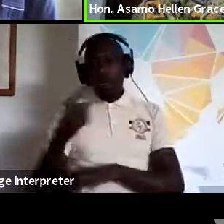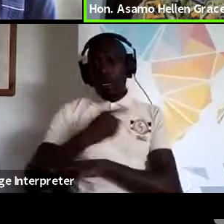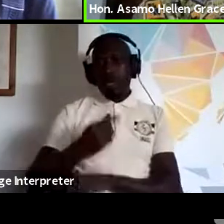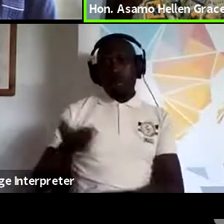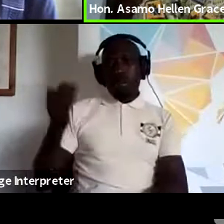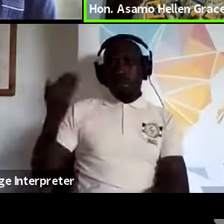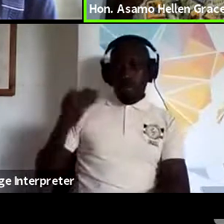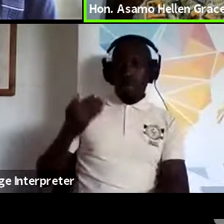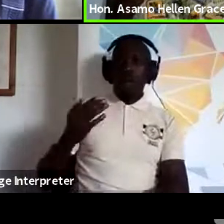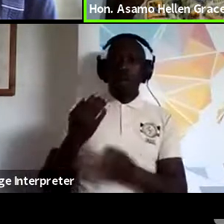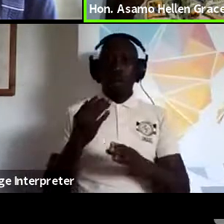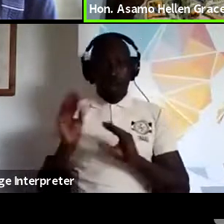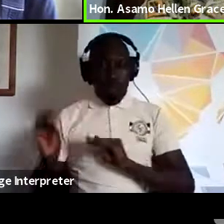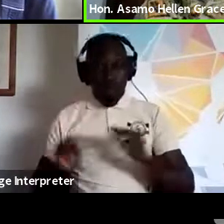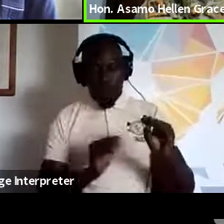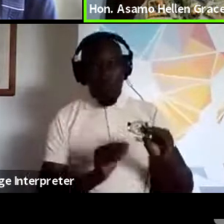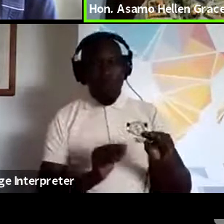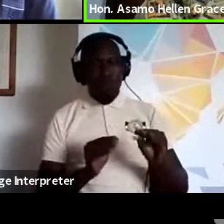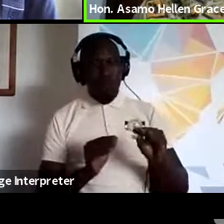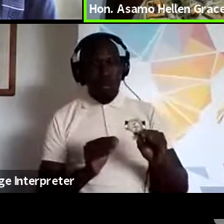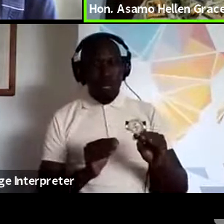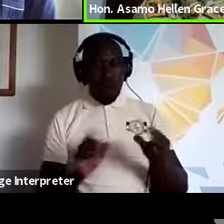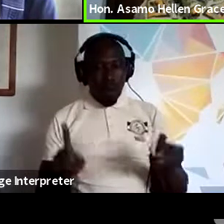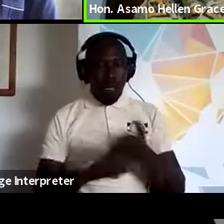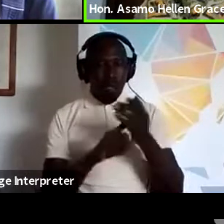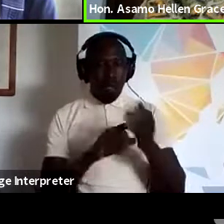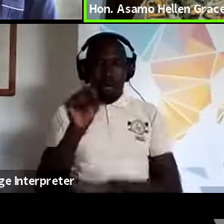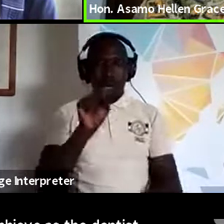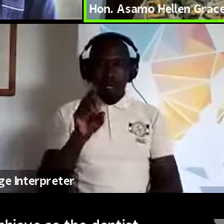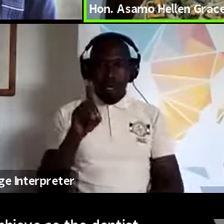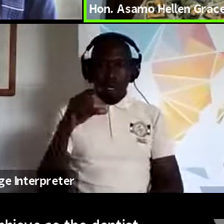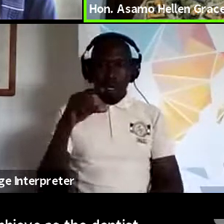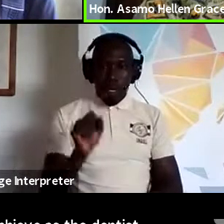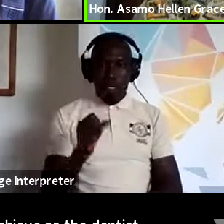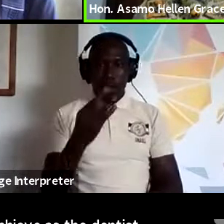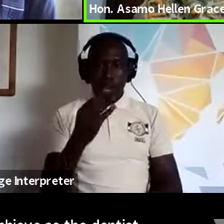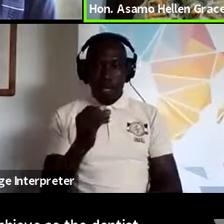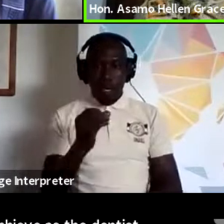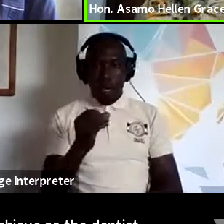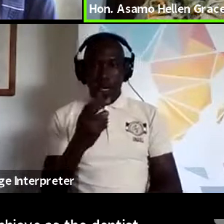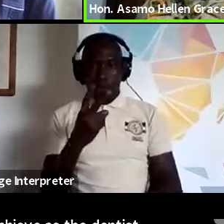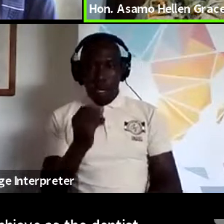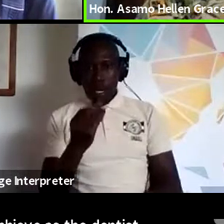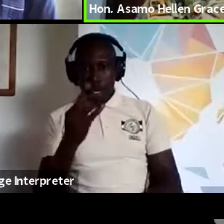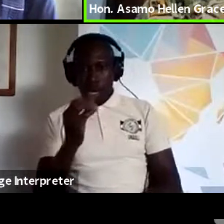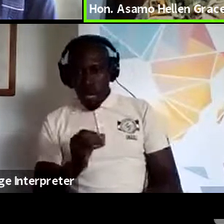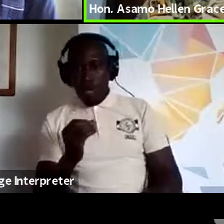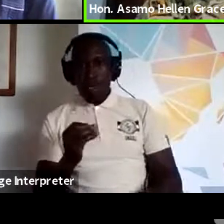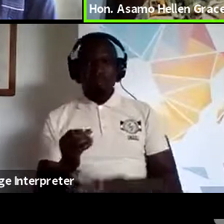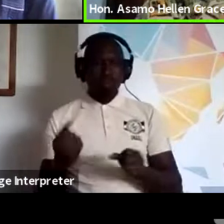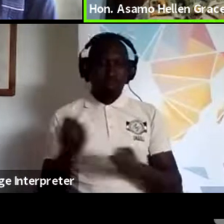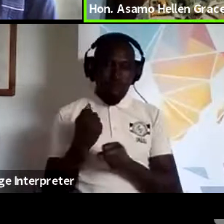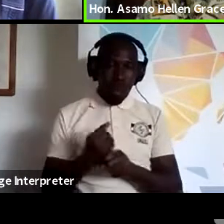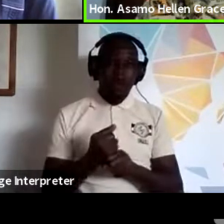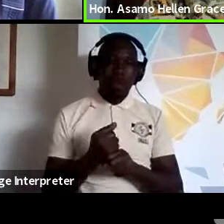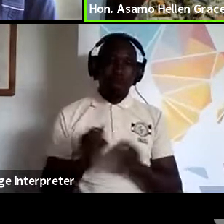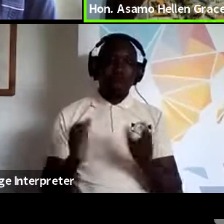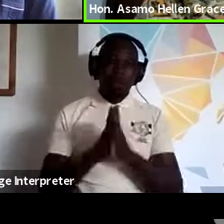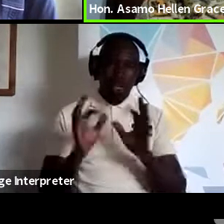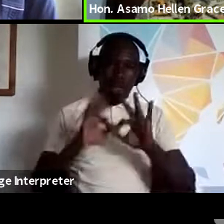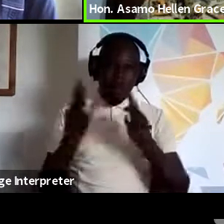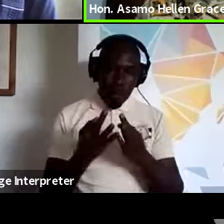forward to achieve the SDGs 2030, let us come together as a family and be able to show the world that disabled people